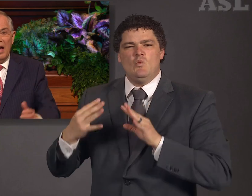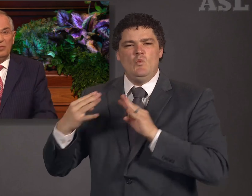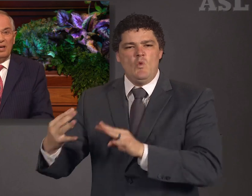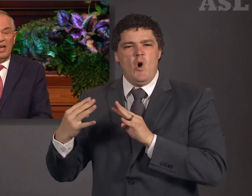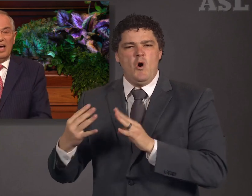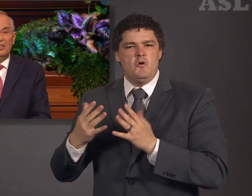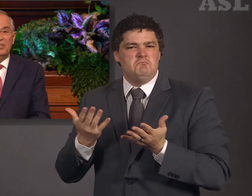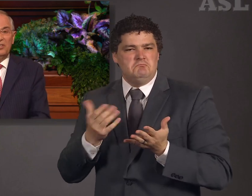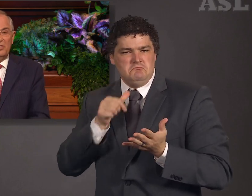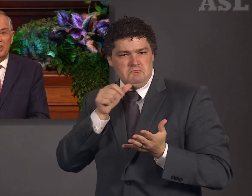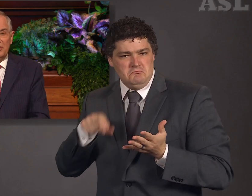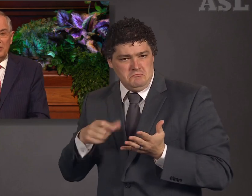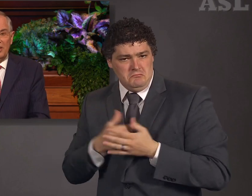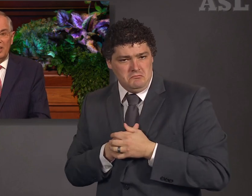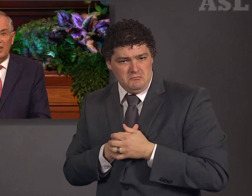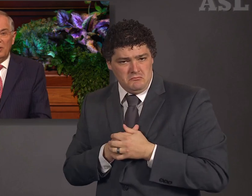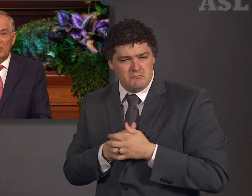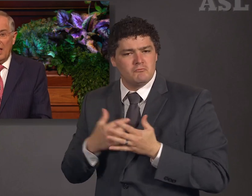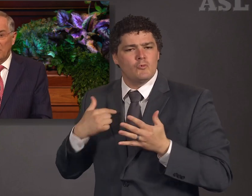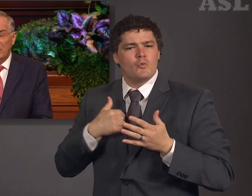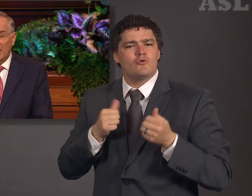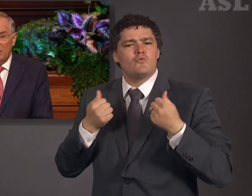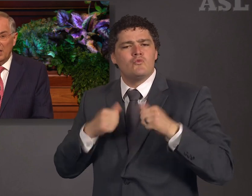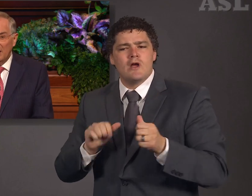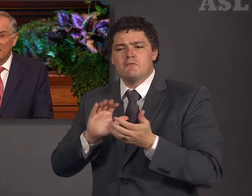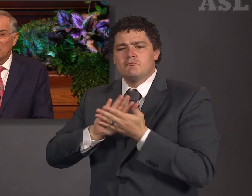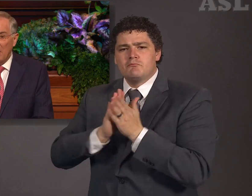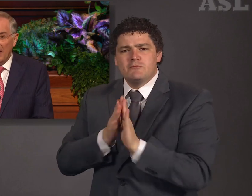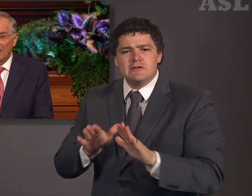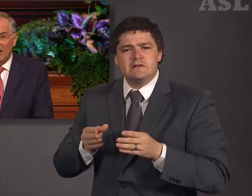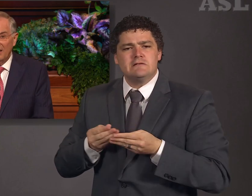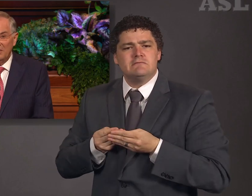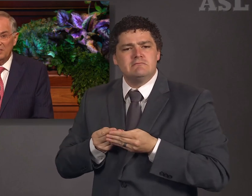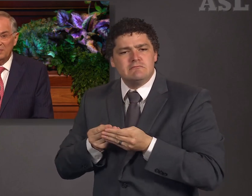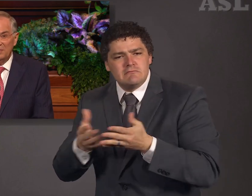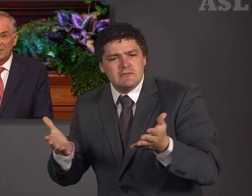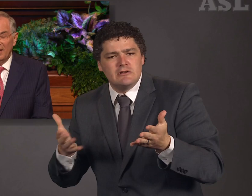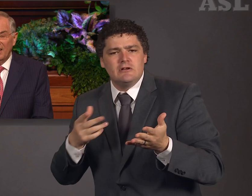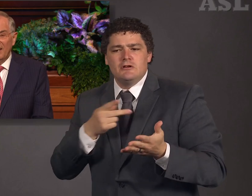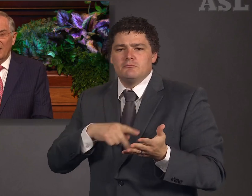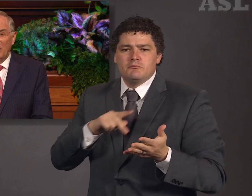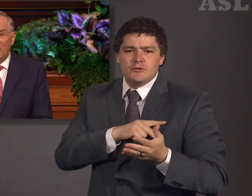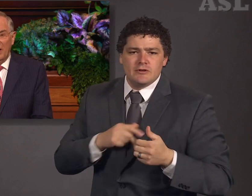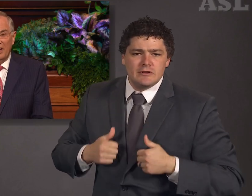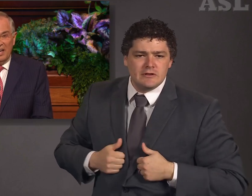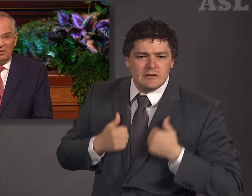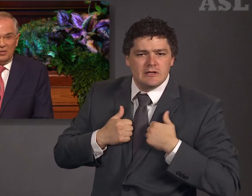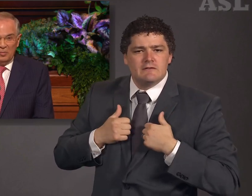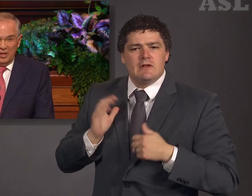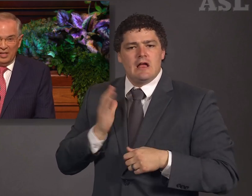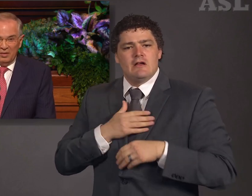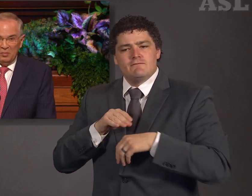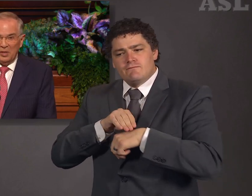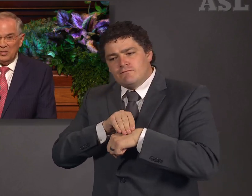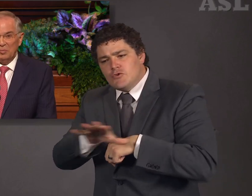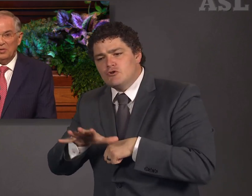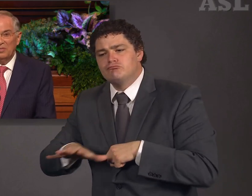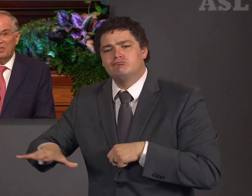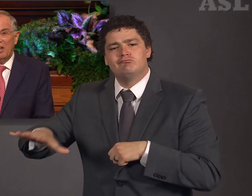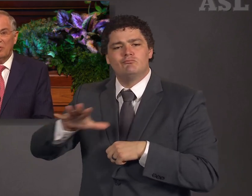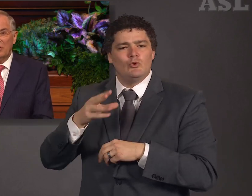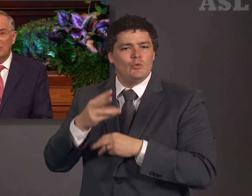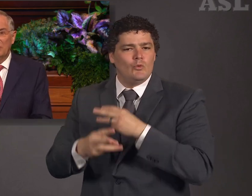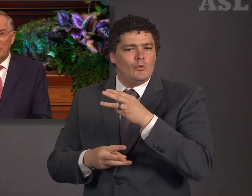cannot boundary lines exist without becoming battle lines? We endeavor to be